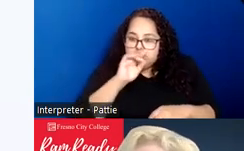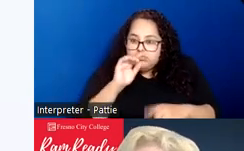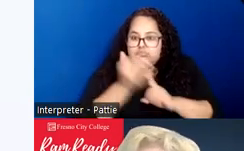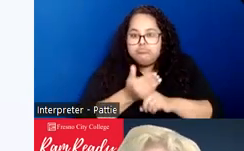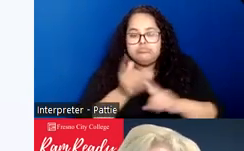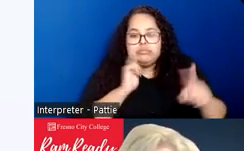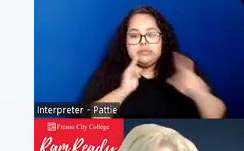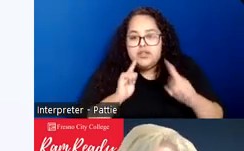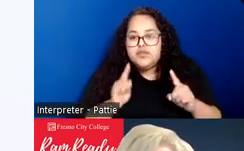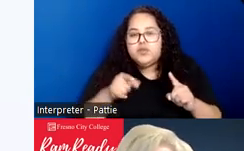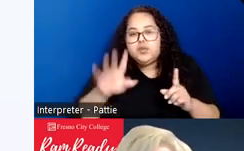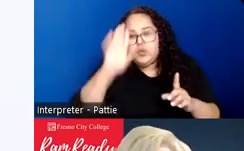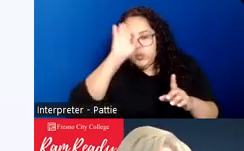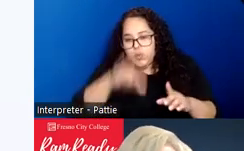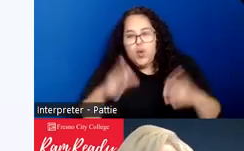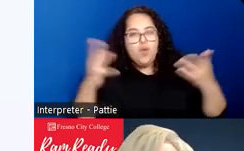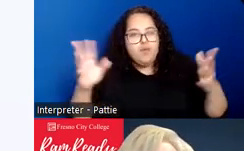to say, what not to say, and so forth.